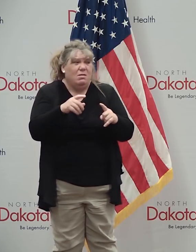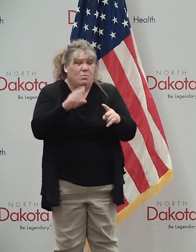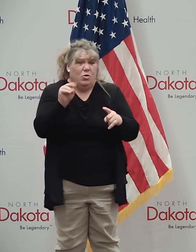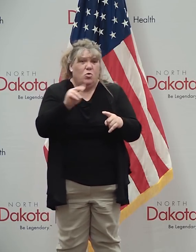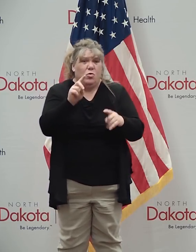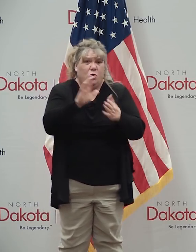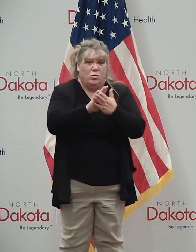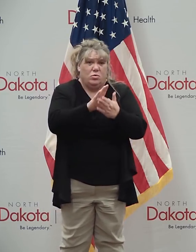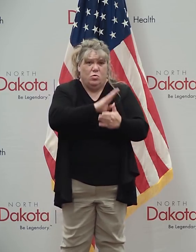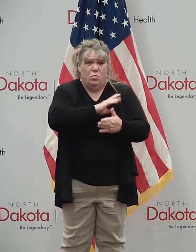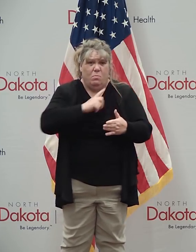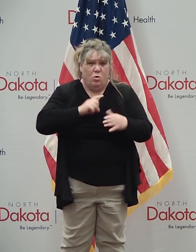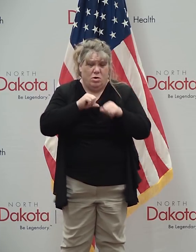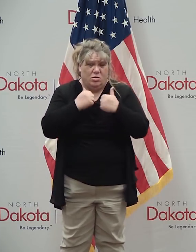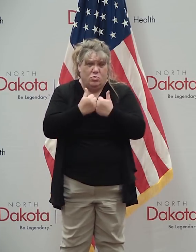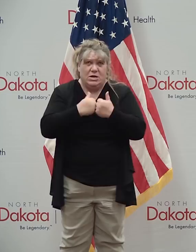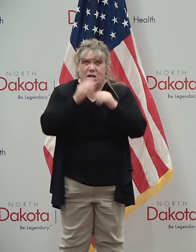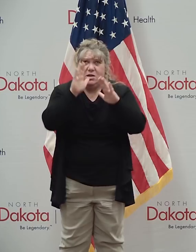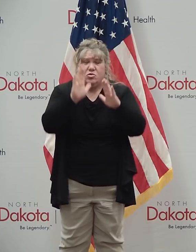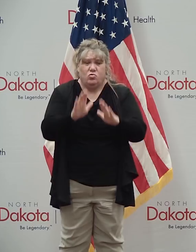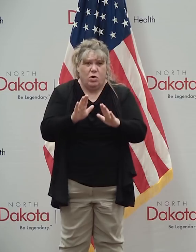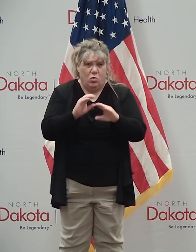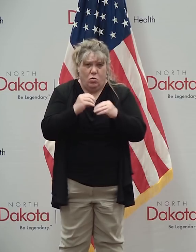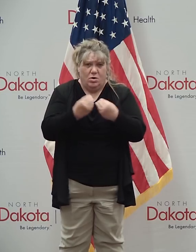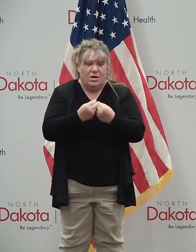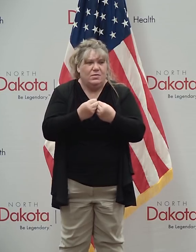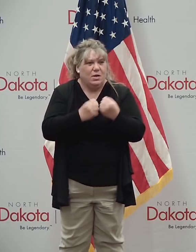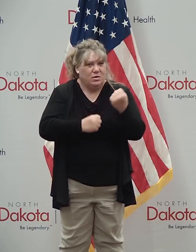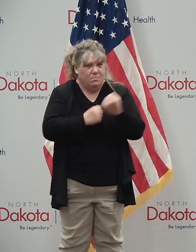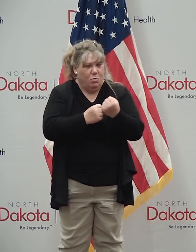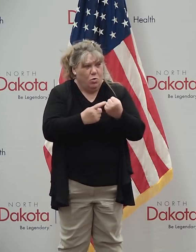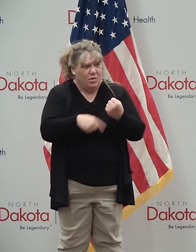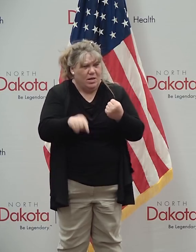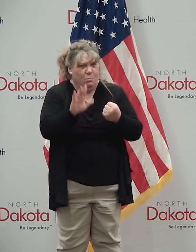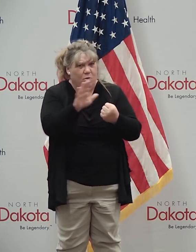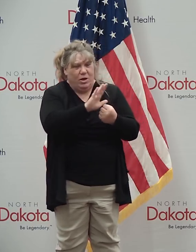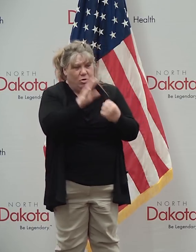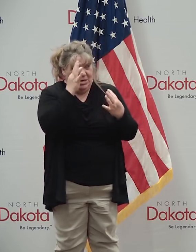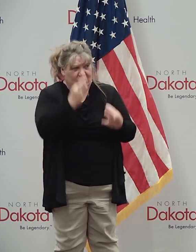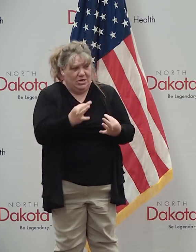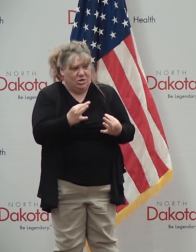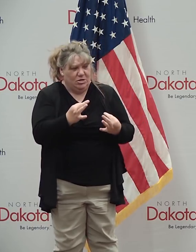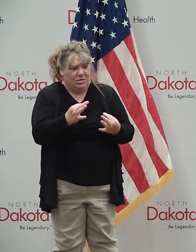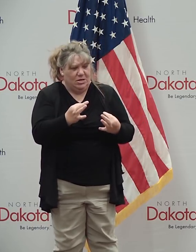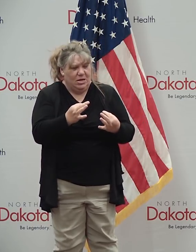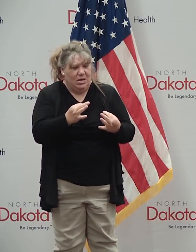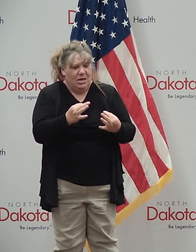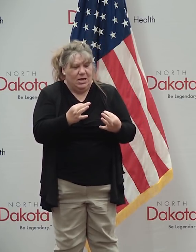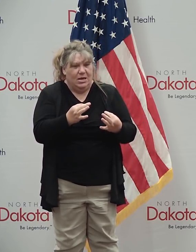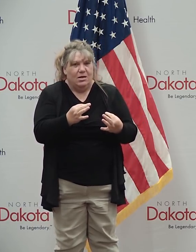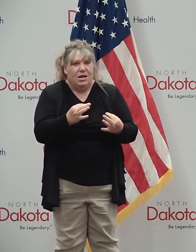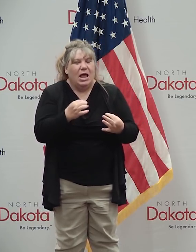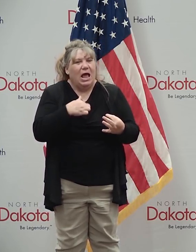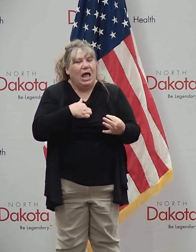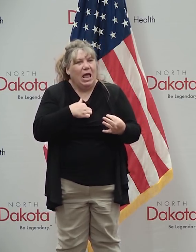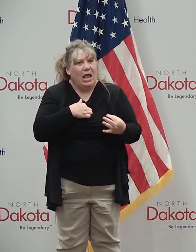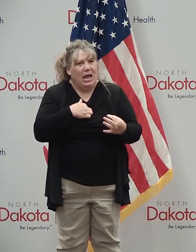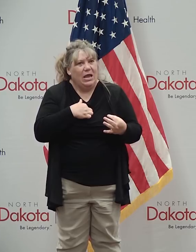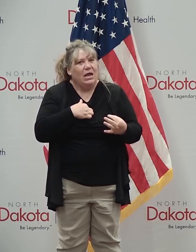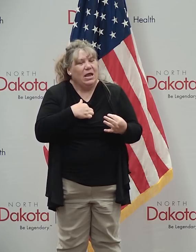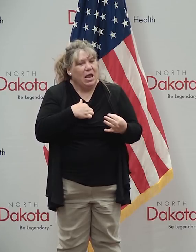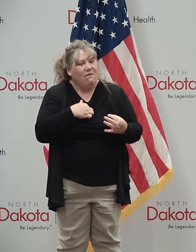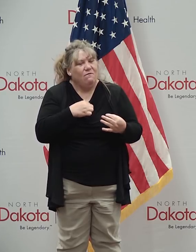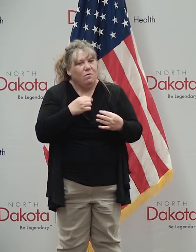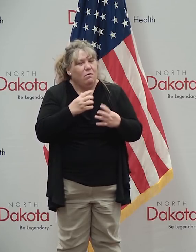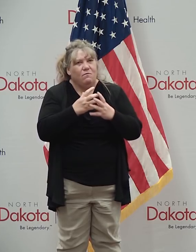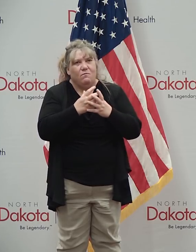Dakota School Boards Association is a great organization that supports them with those decisions and navigating that. So I have high confidence in our